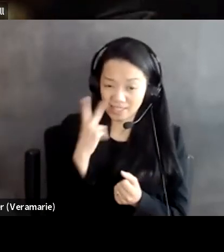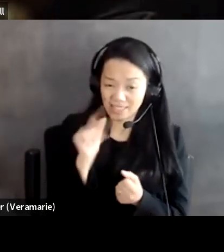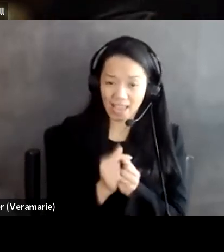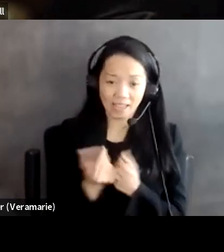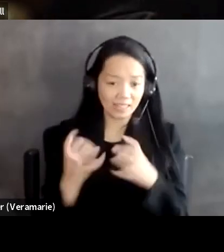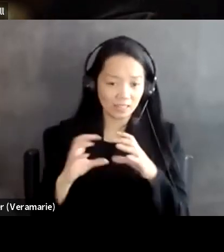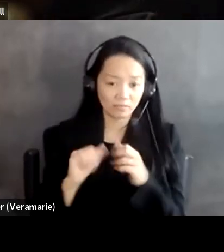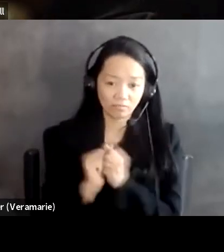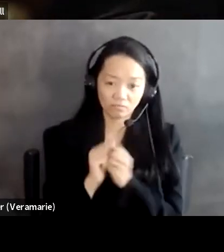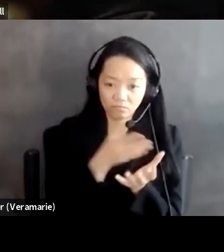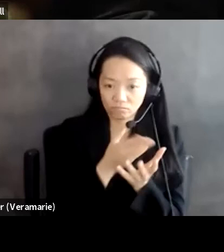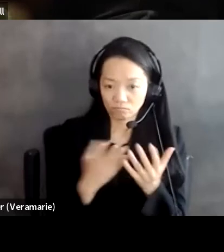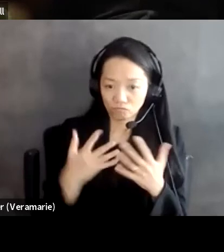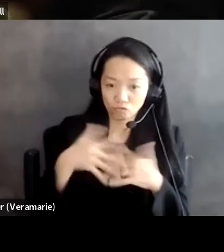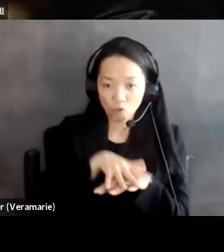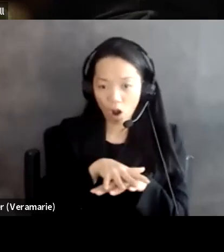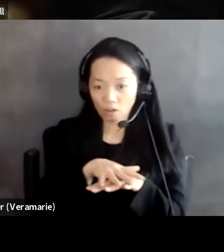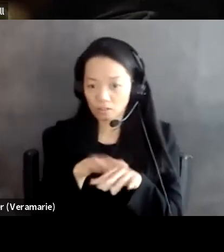please feel free to comment on